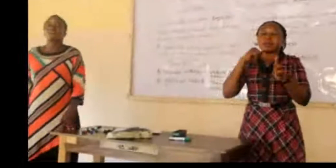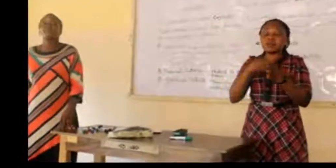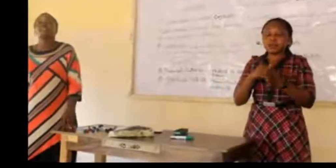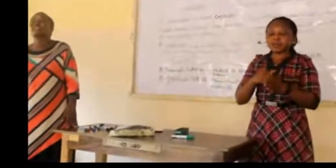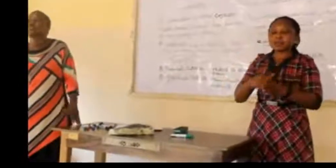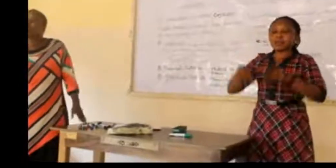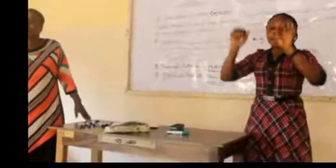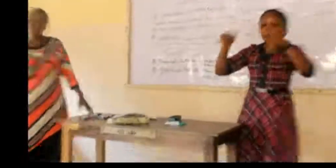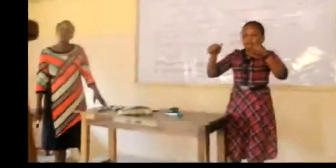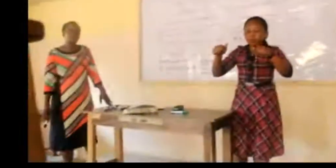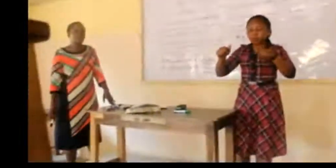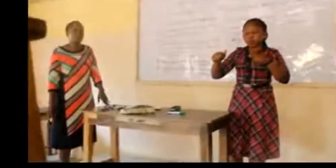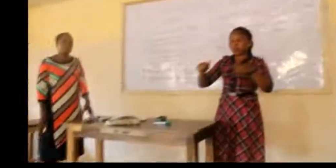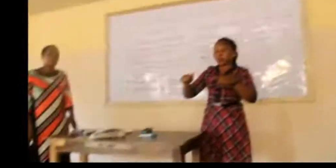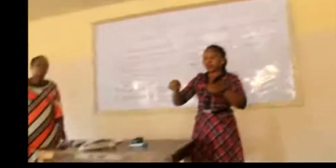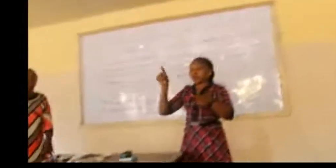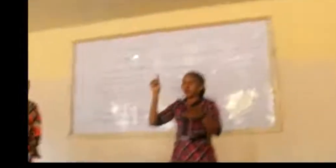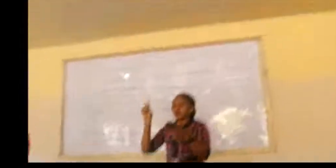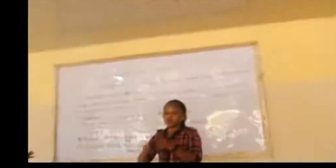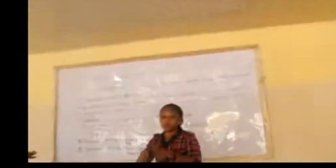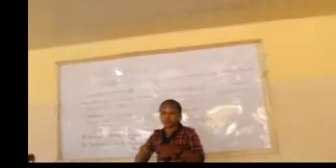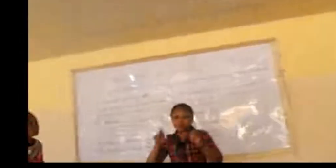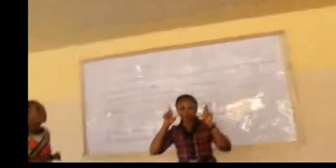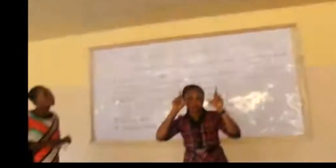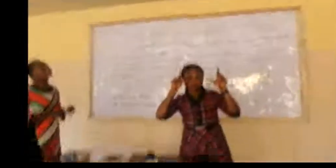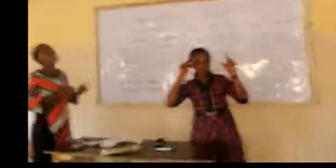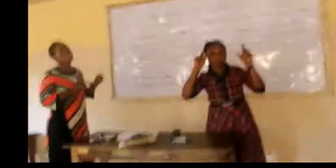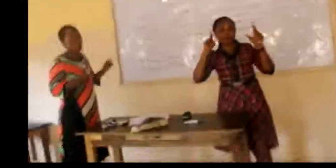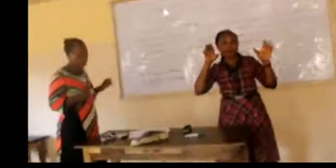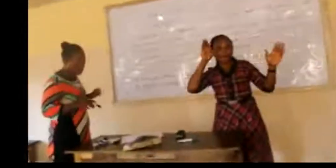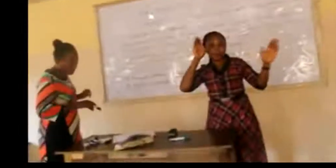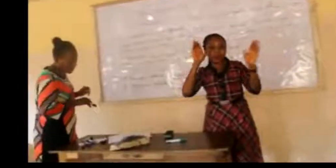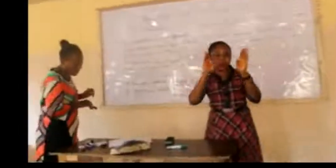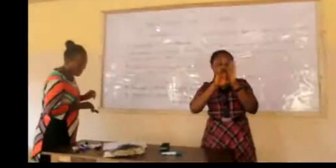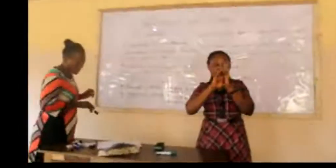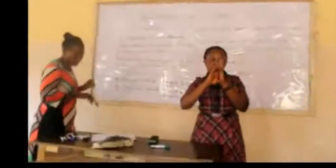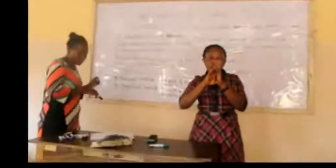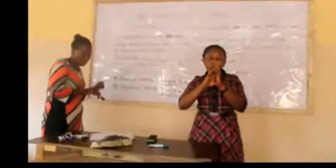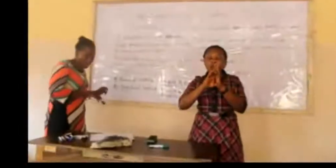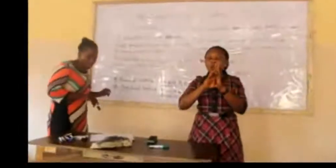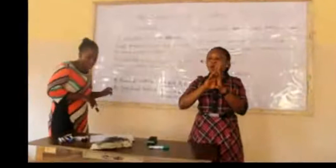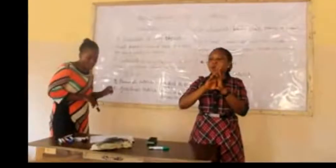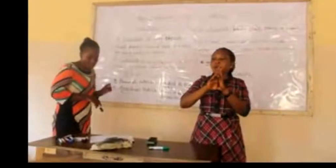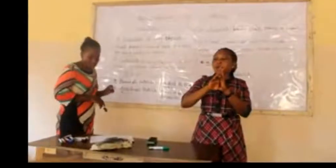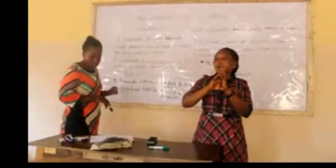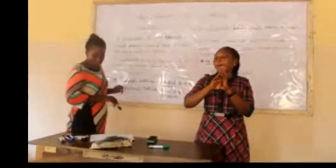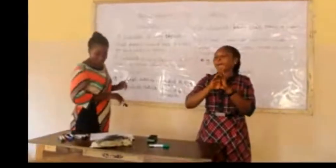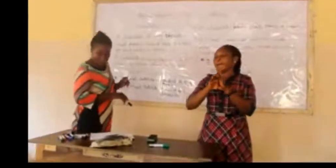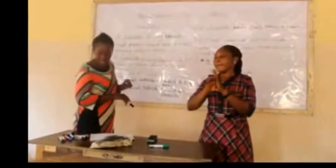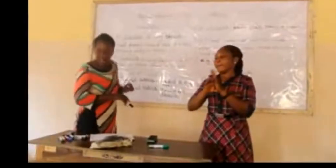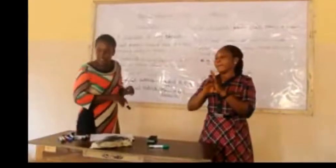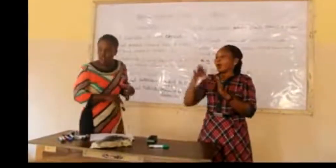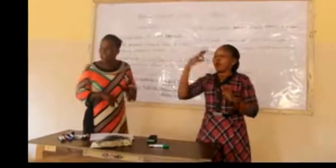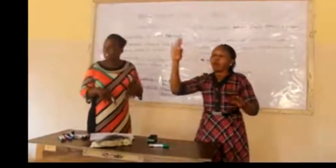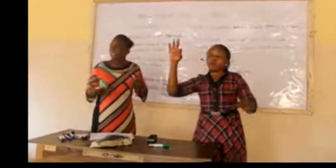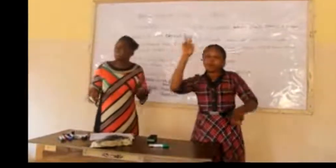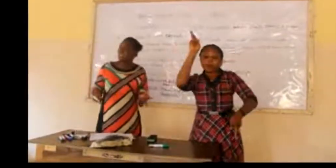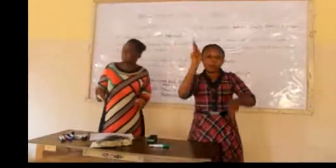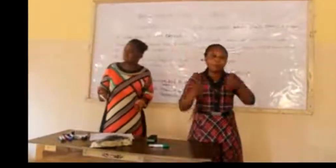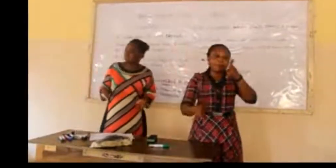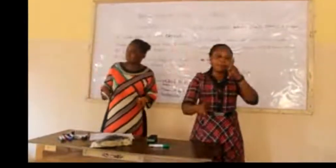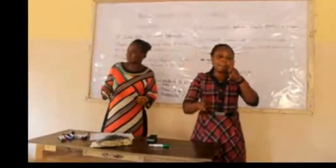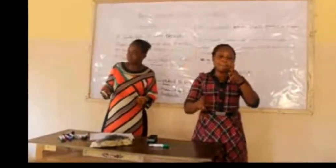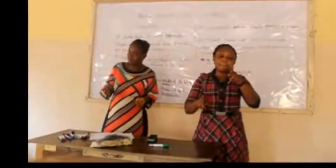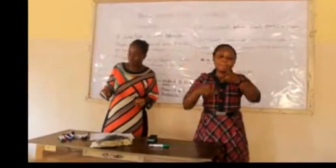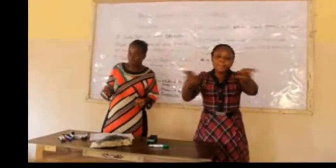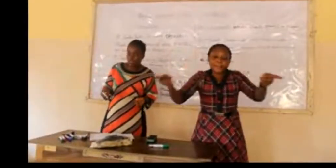Satellite has made it possible to take what? Pictures. Take pictures of places on the